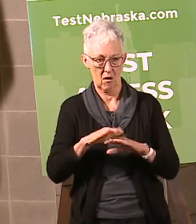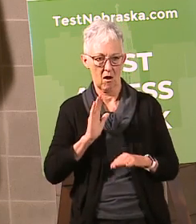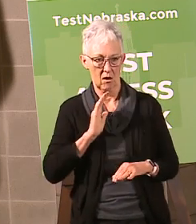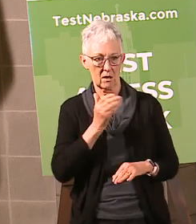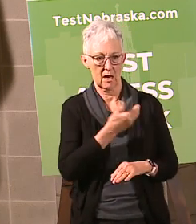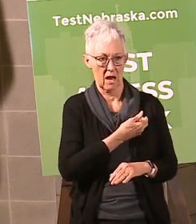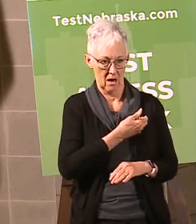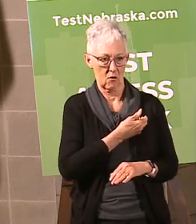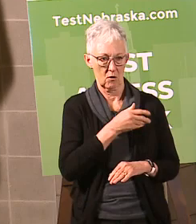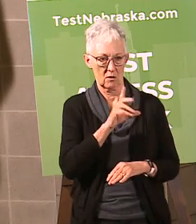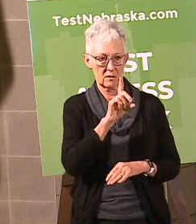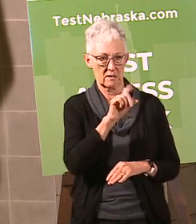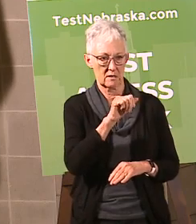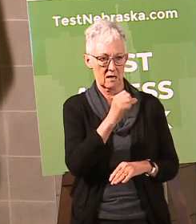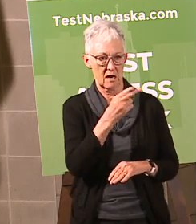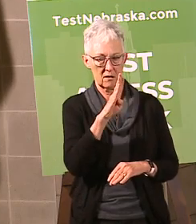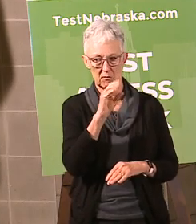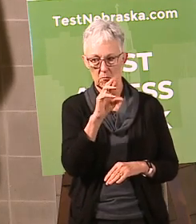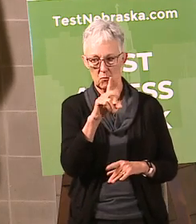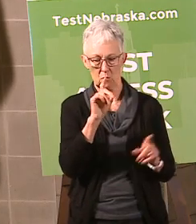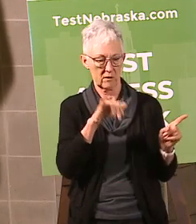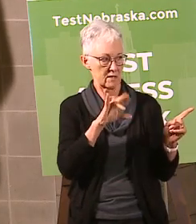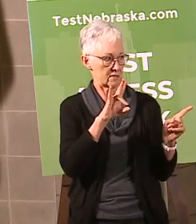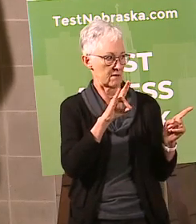rate here in Nebraska.